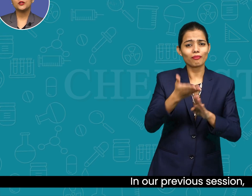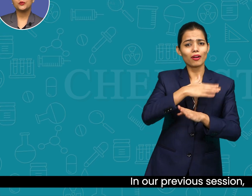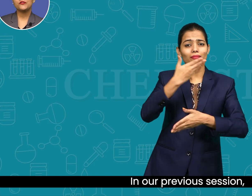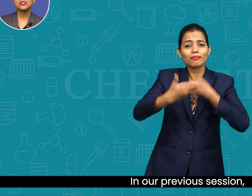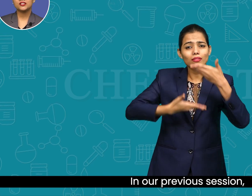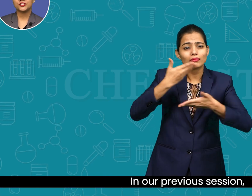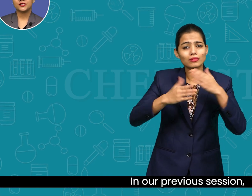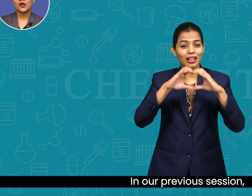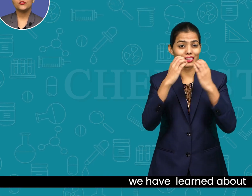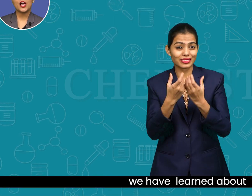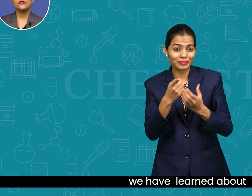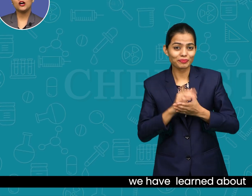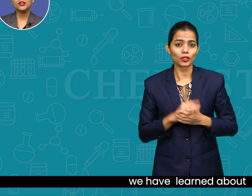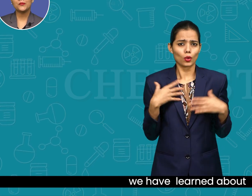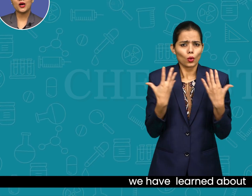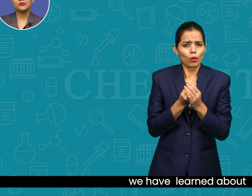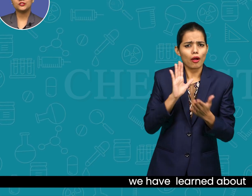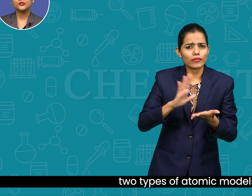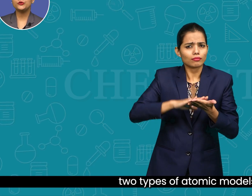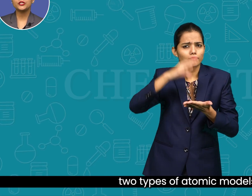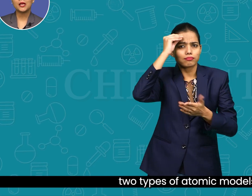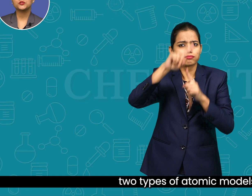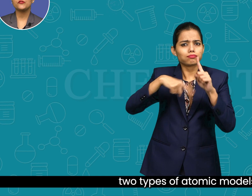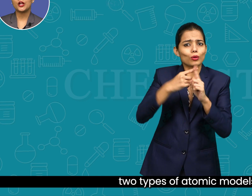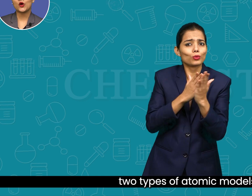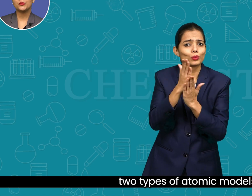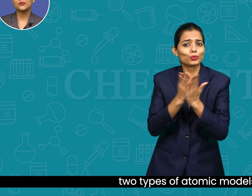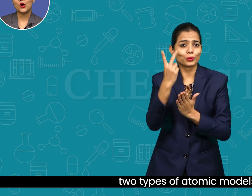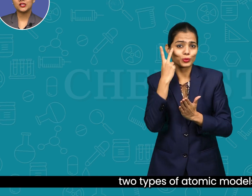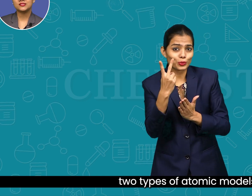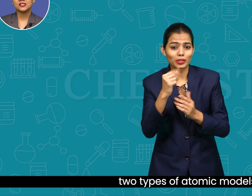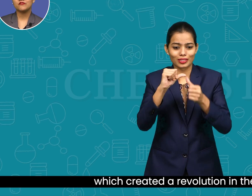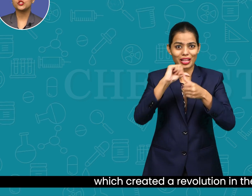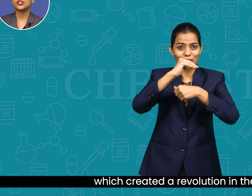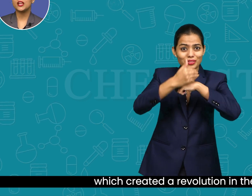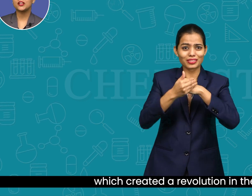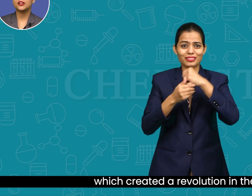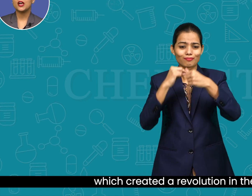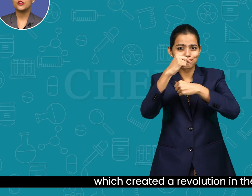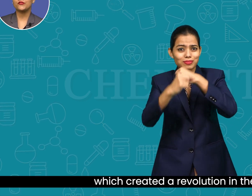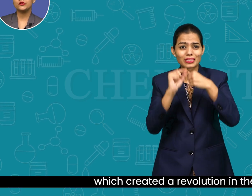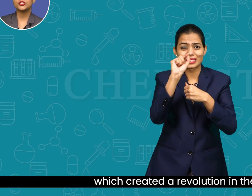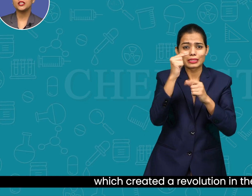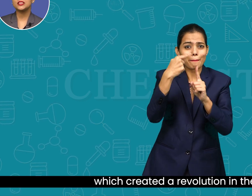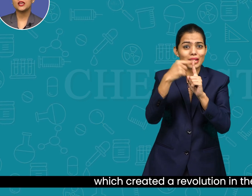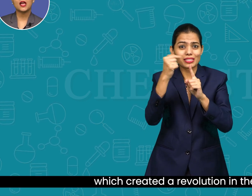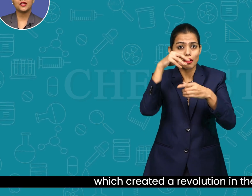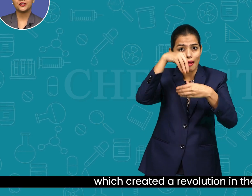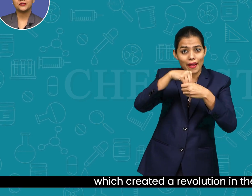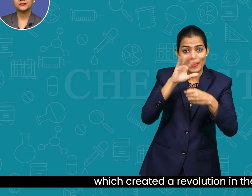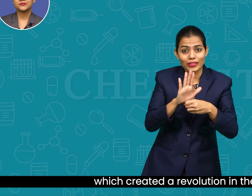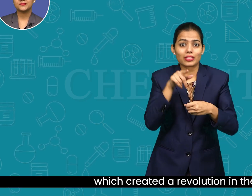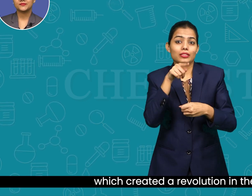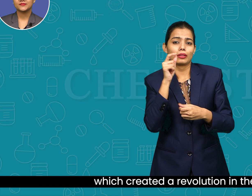In our previous session, we have learned about two types of atomic models which created revolution in their